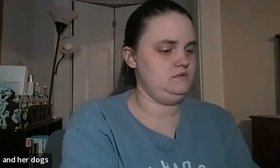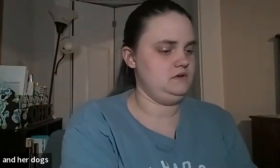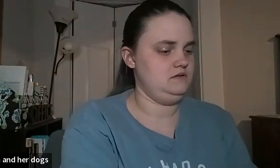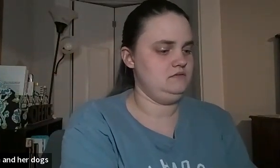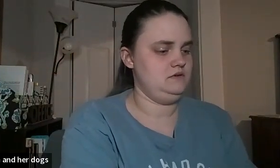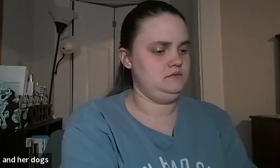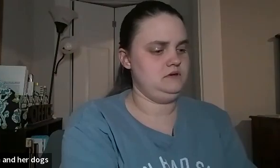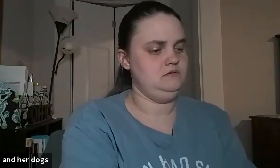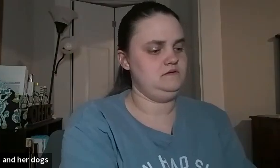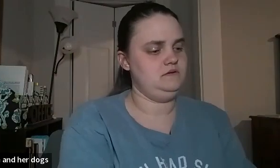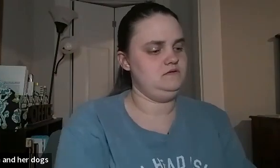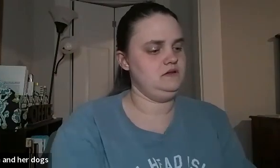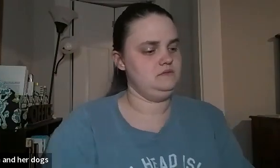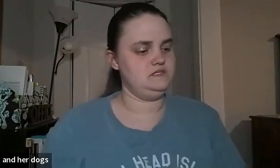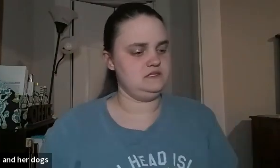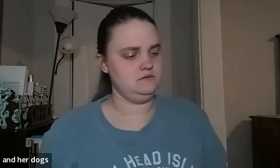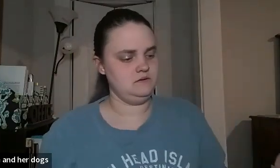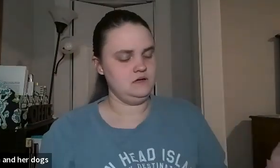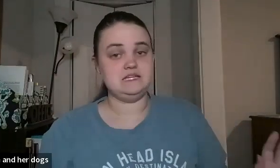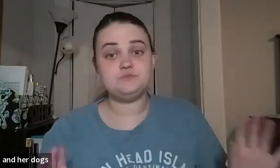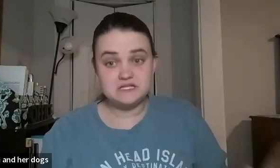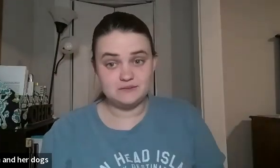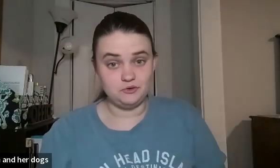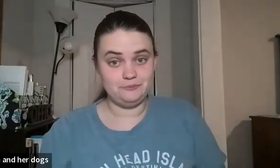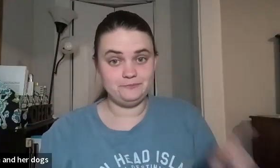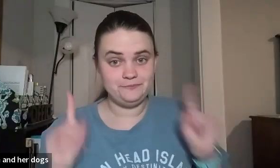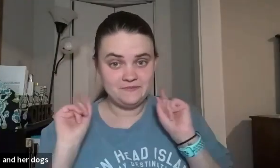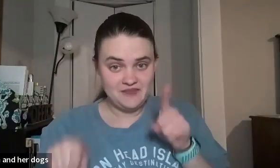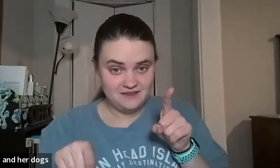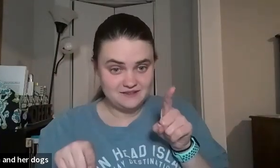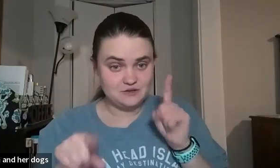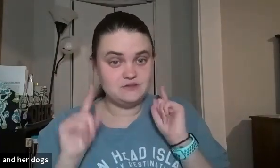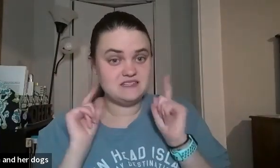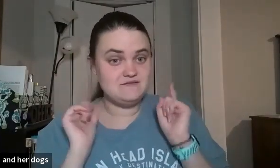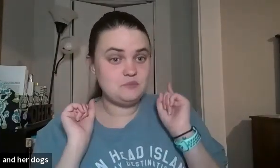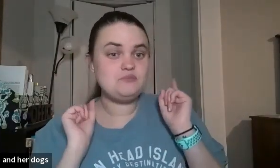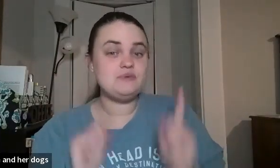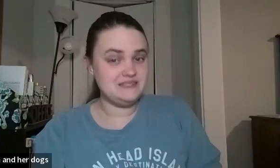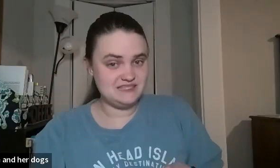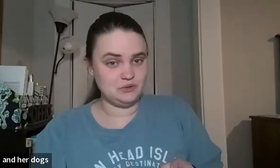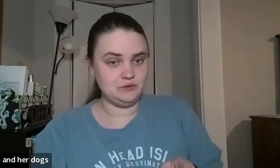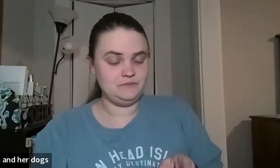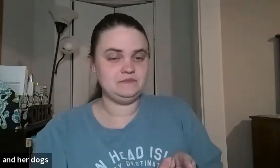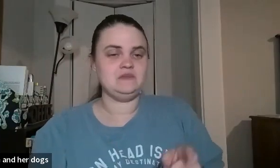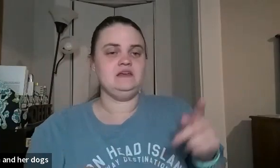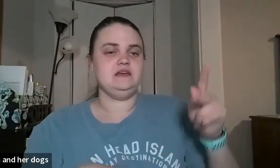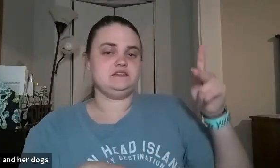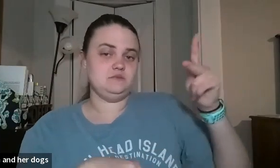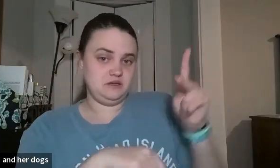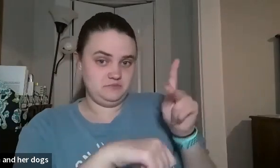okay, there we go. My phone fell. Let me see. It's principal. So the sign for principal is going to be a